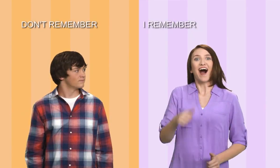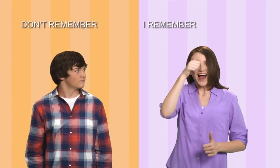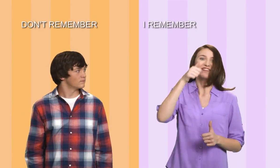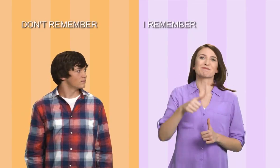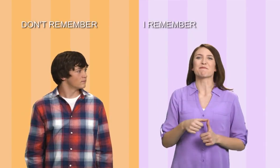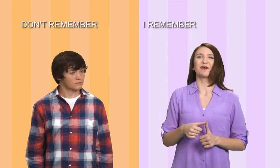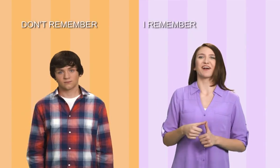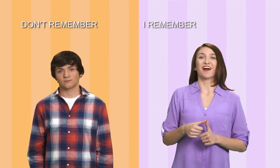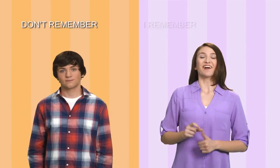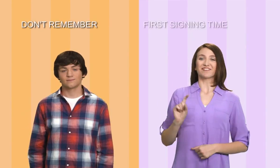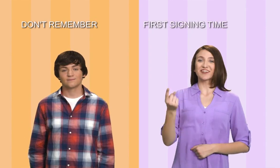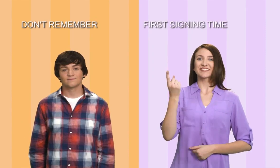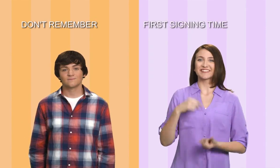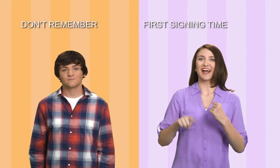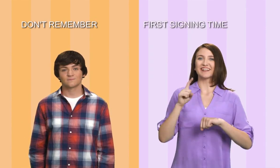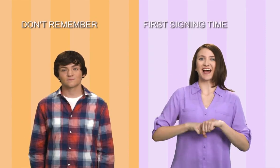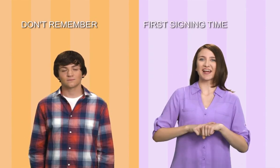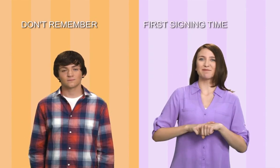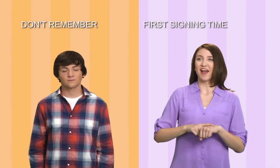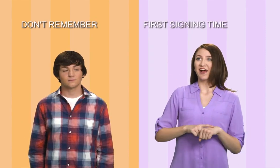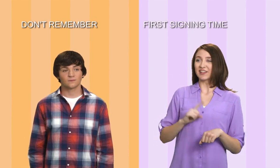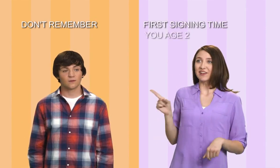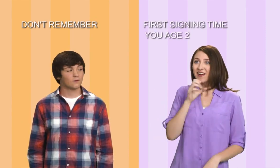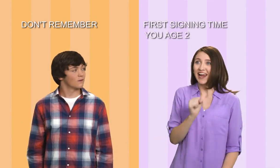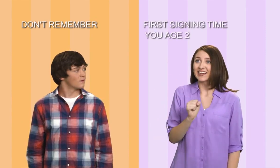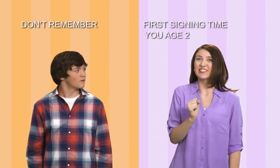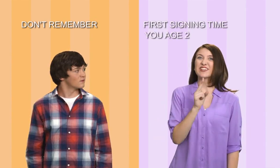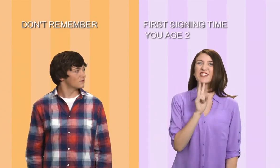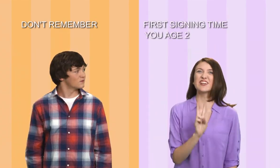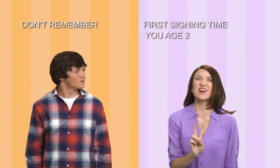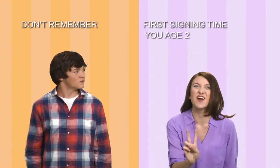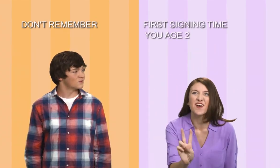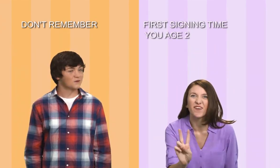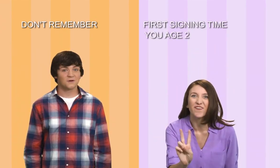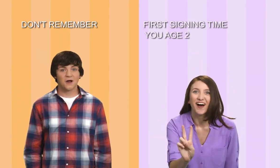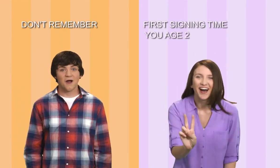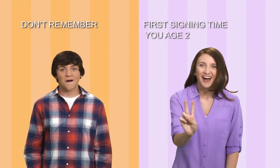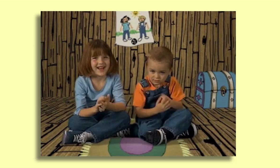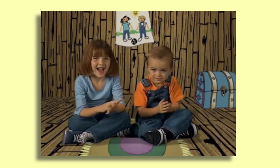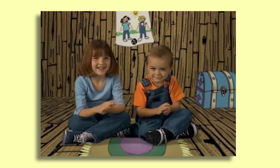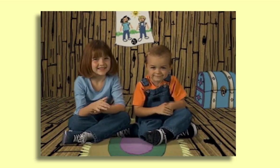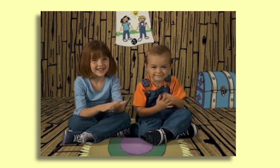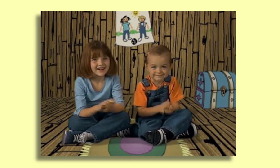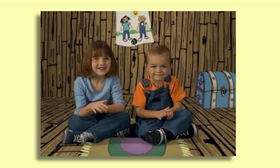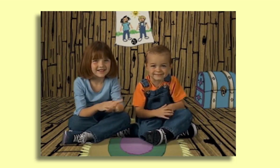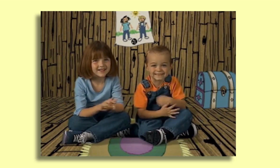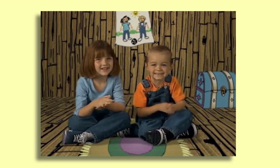I remember. First signing time, you age 2. It's signing time with